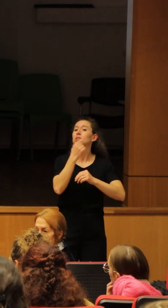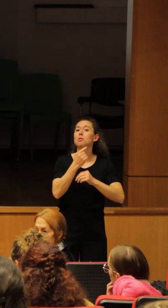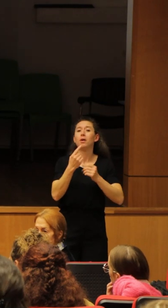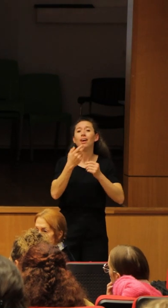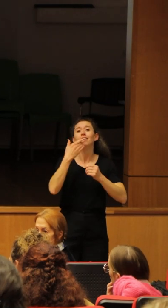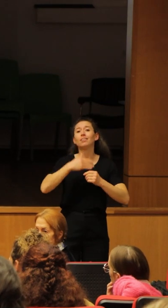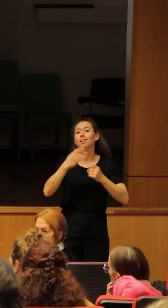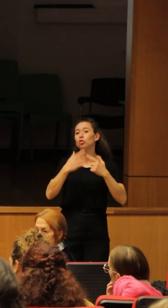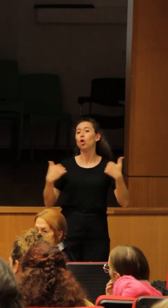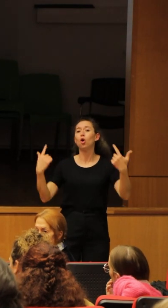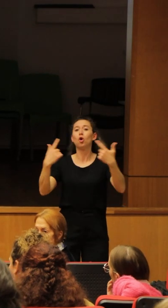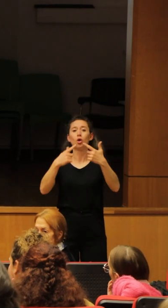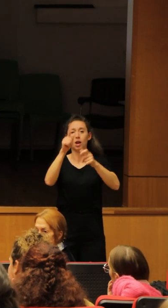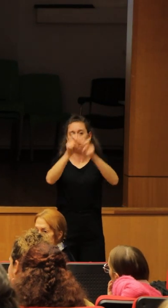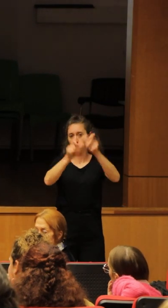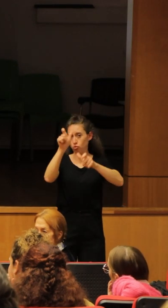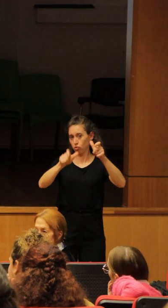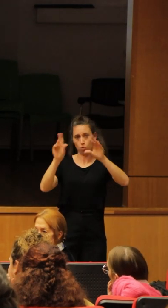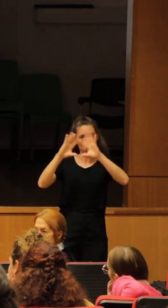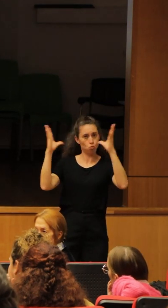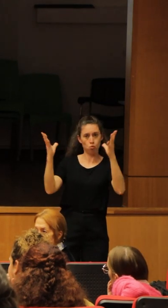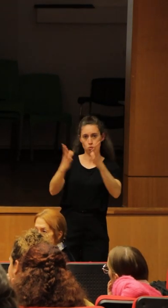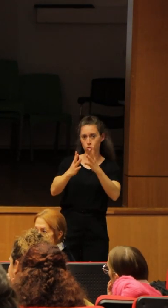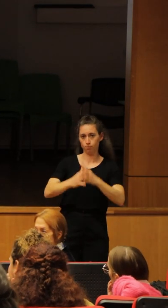We realize that metaphors are a universal language.